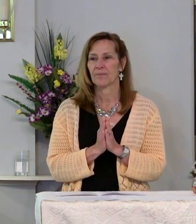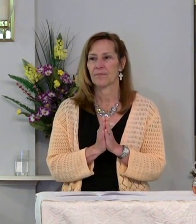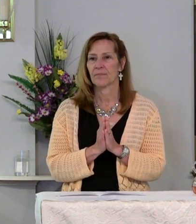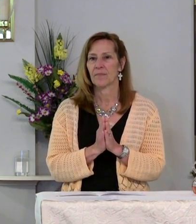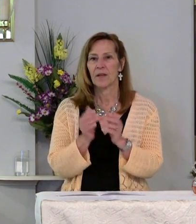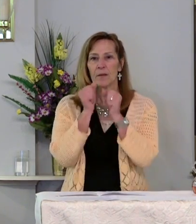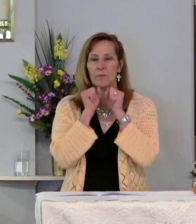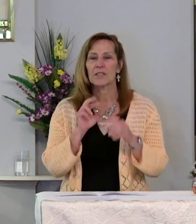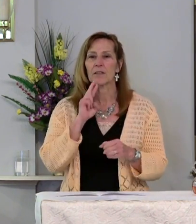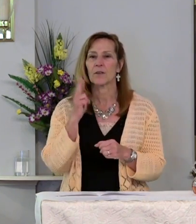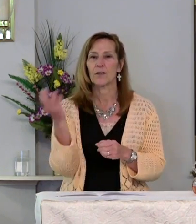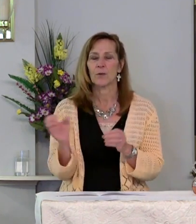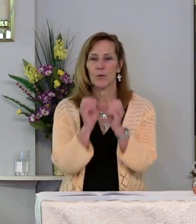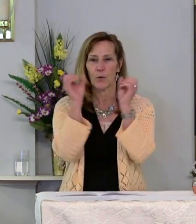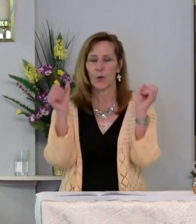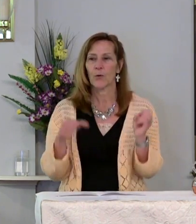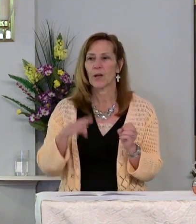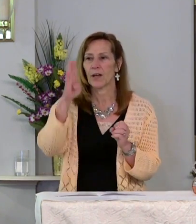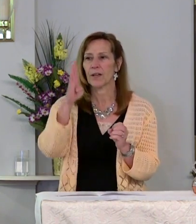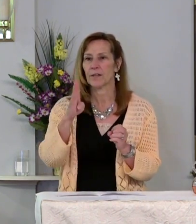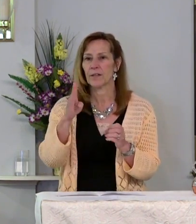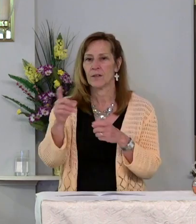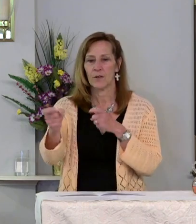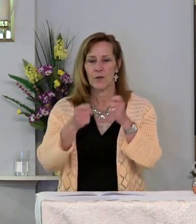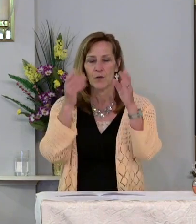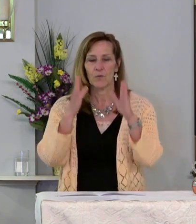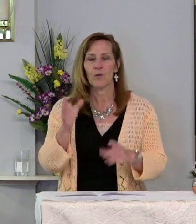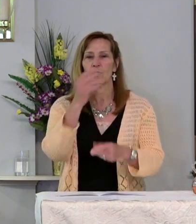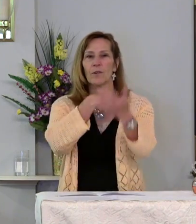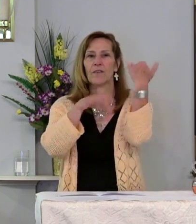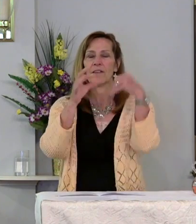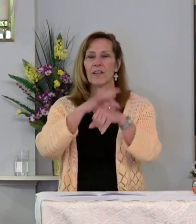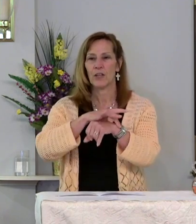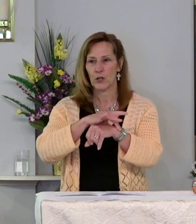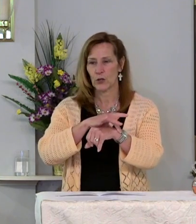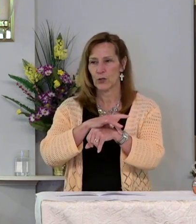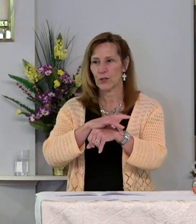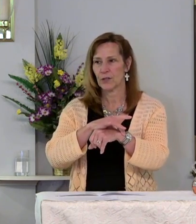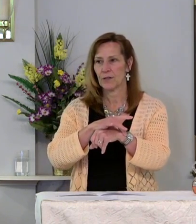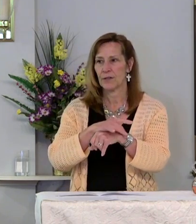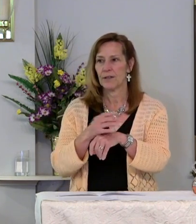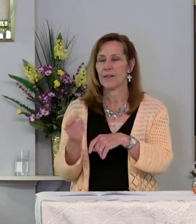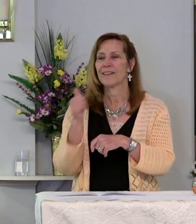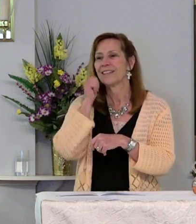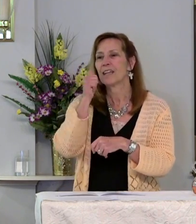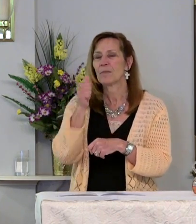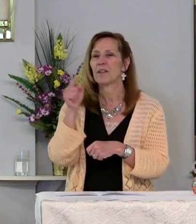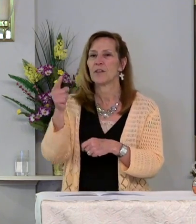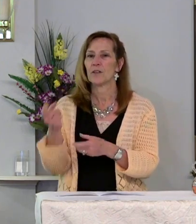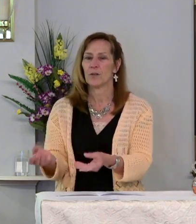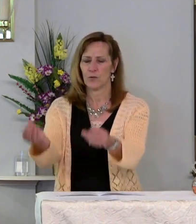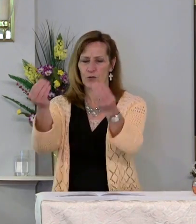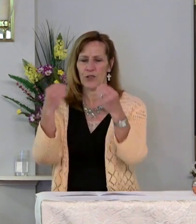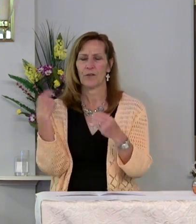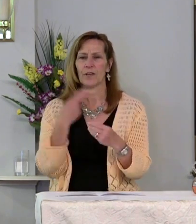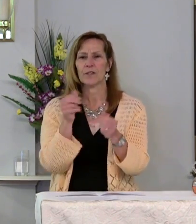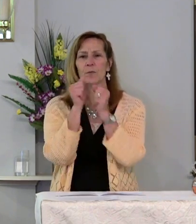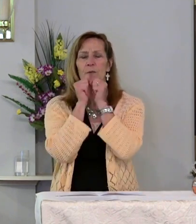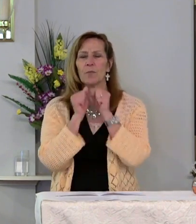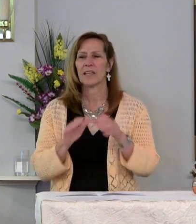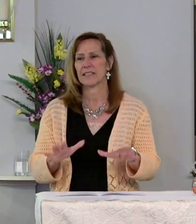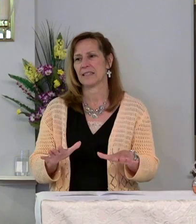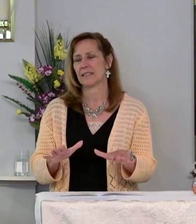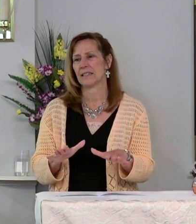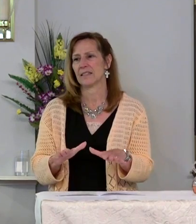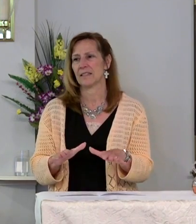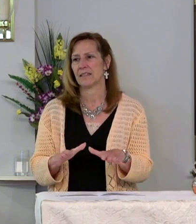blessed are you, O God, ruler of heaven and earth. Day by day you shower us with blessings.